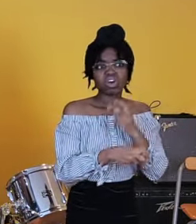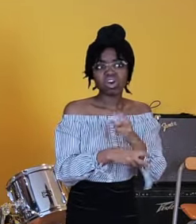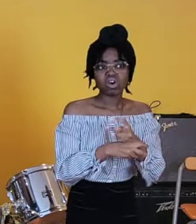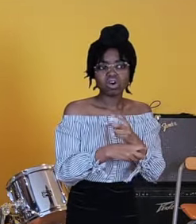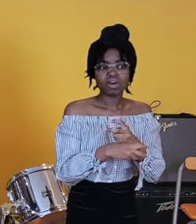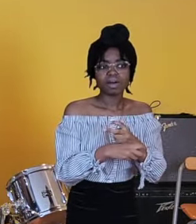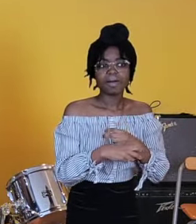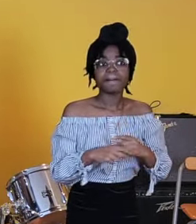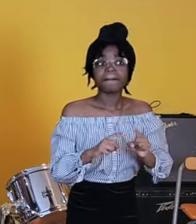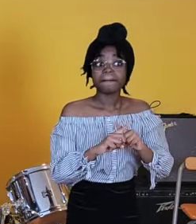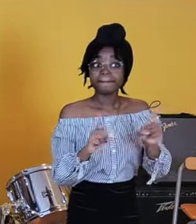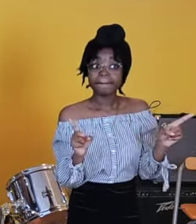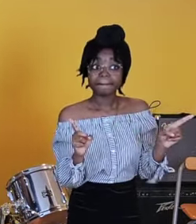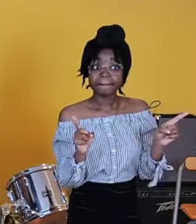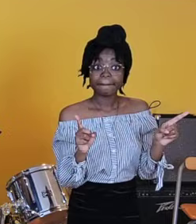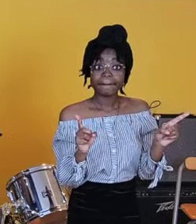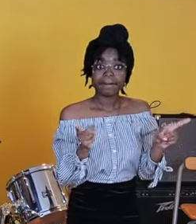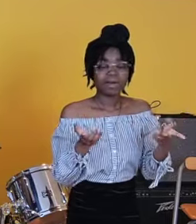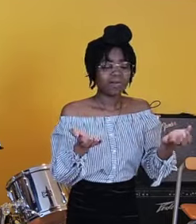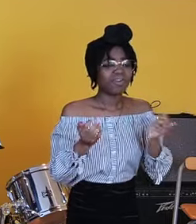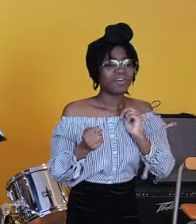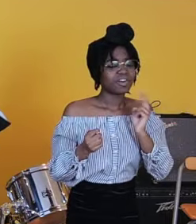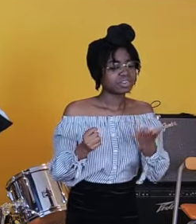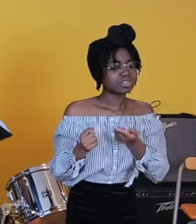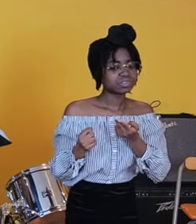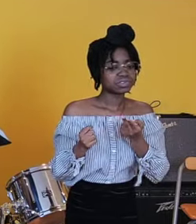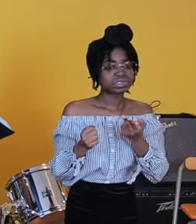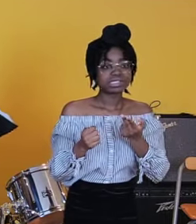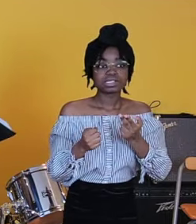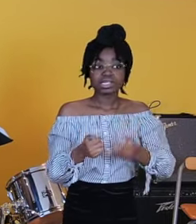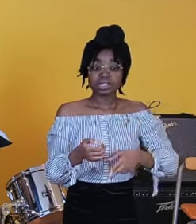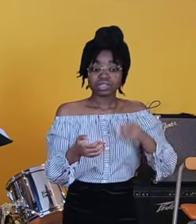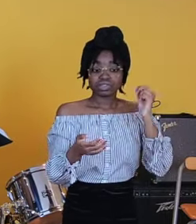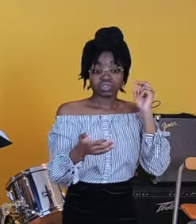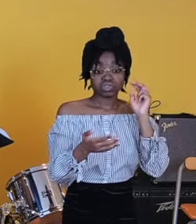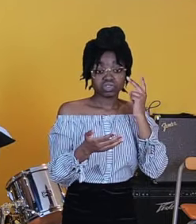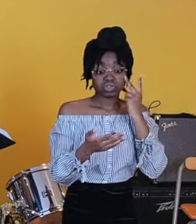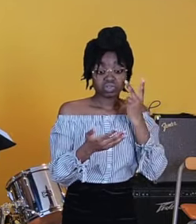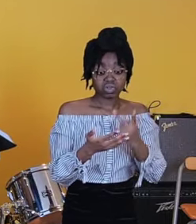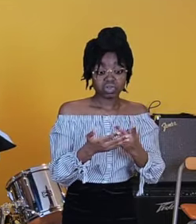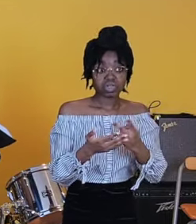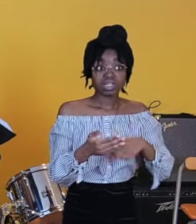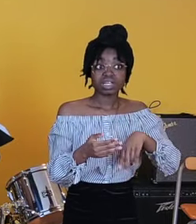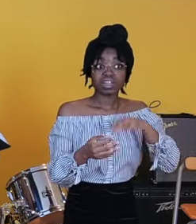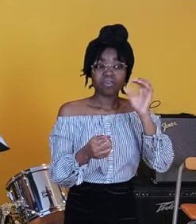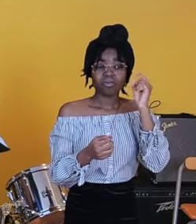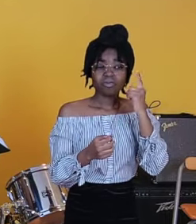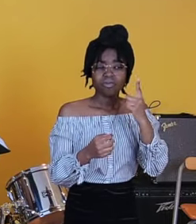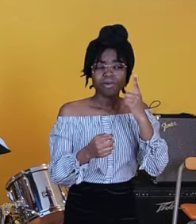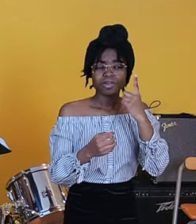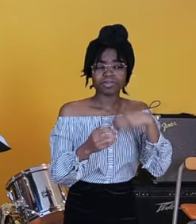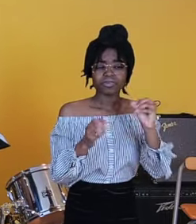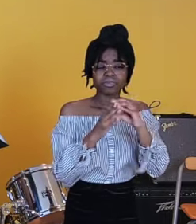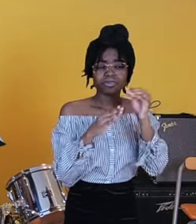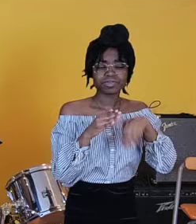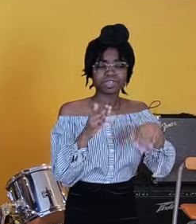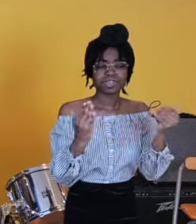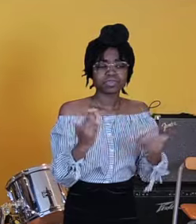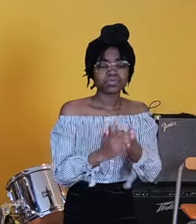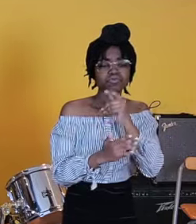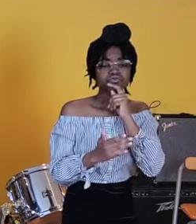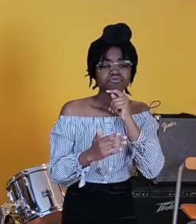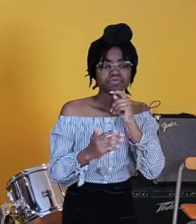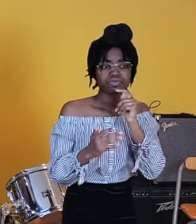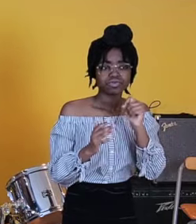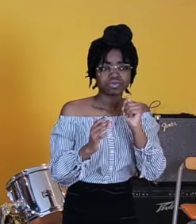But along the same lines, I want us to look at a single verse in the New Testament. You have a Bible, please turn with me. I